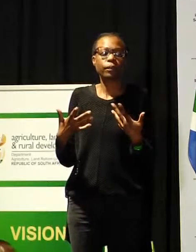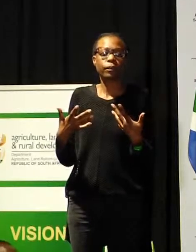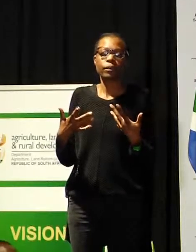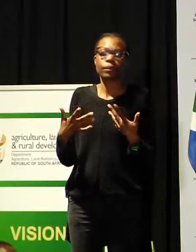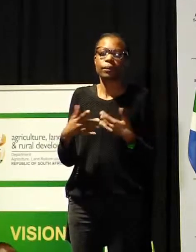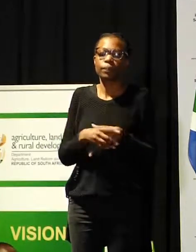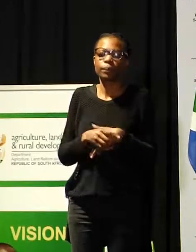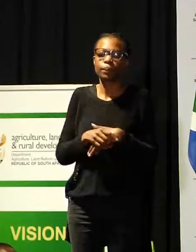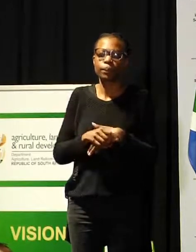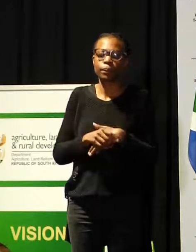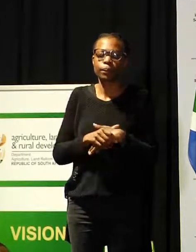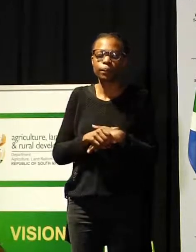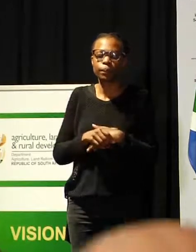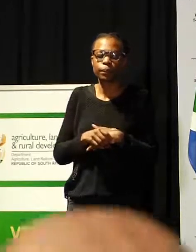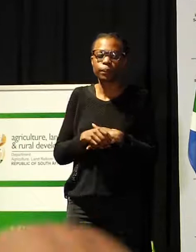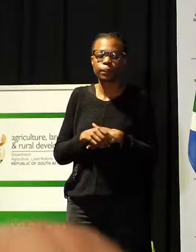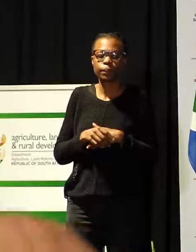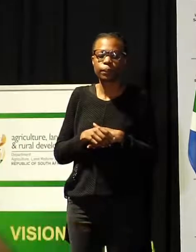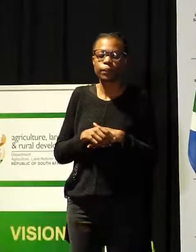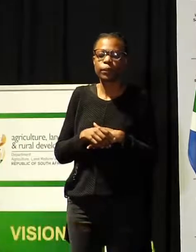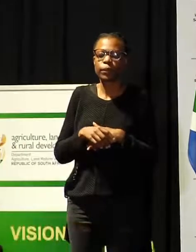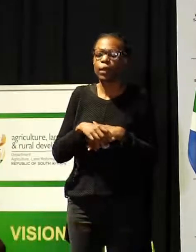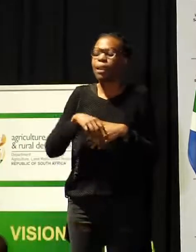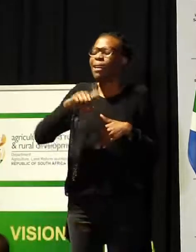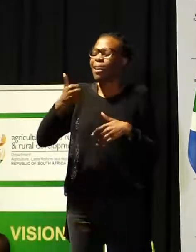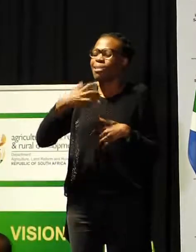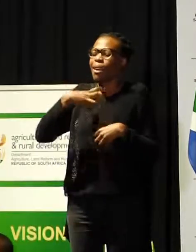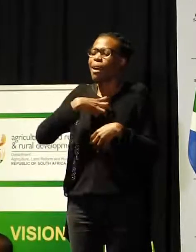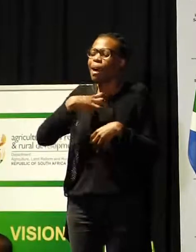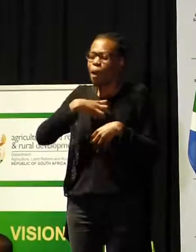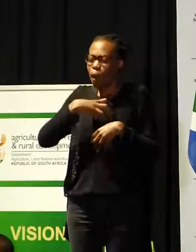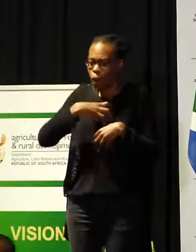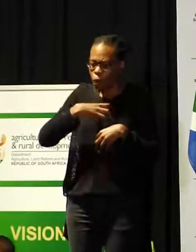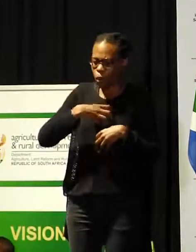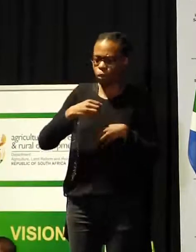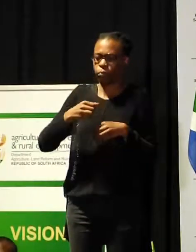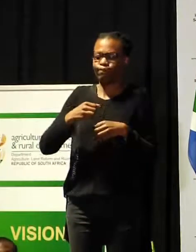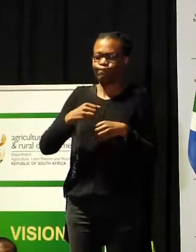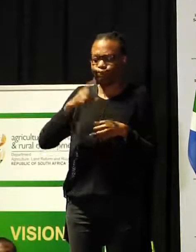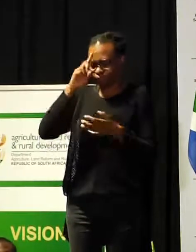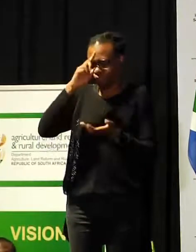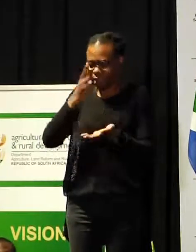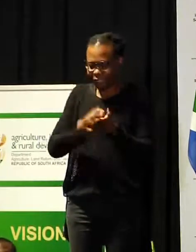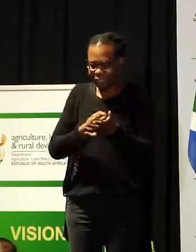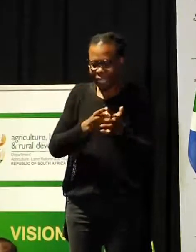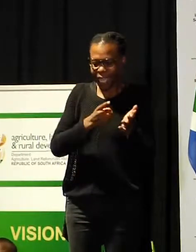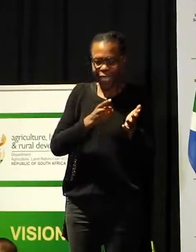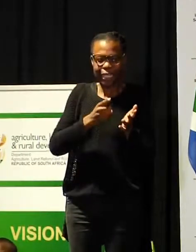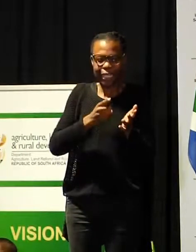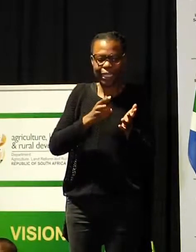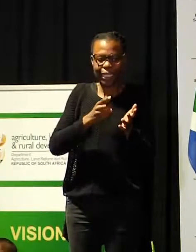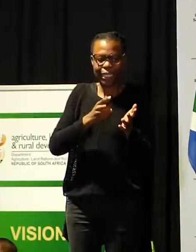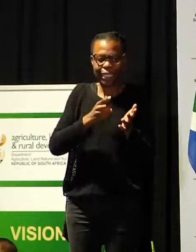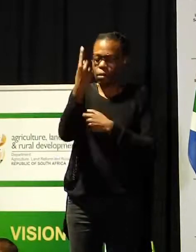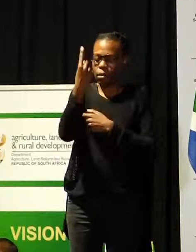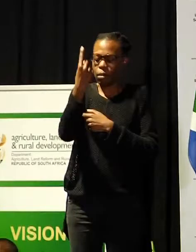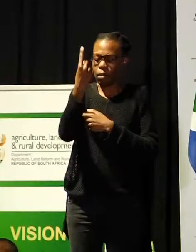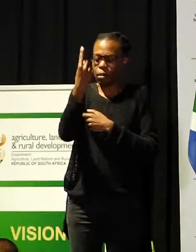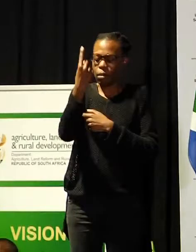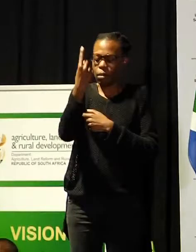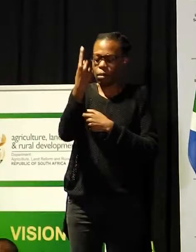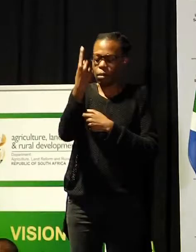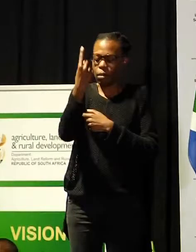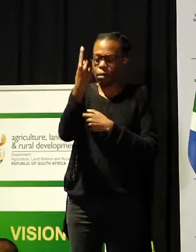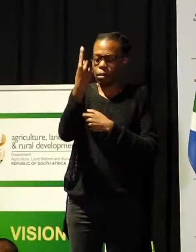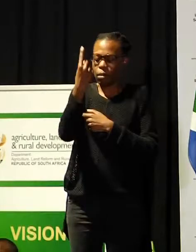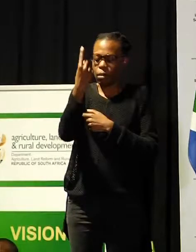minister. Another form of ownership and confirmation of land rights or form of ownership by individuals or families, they